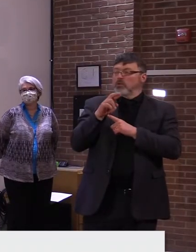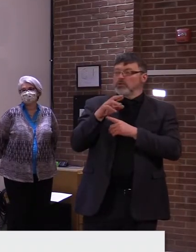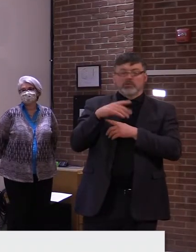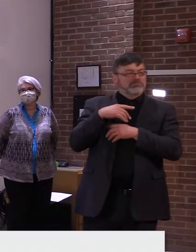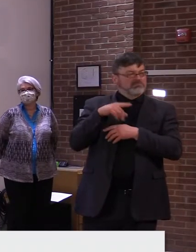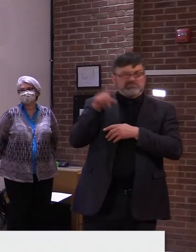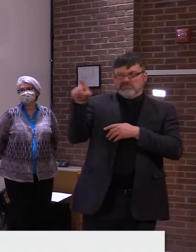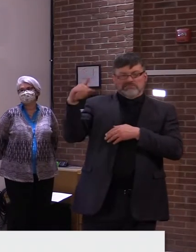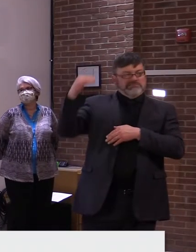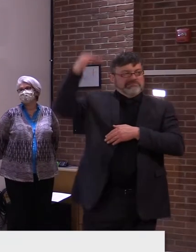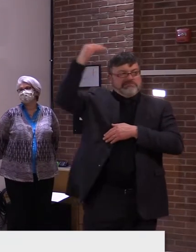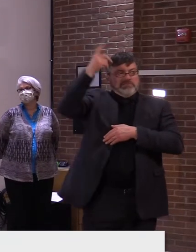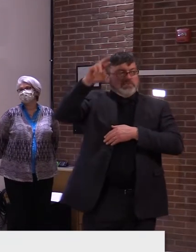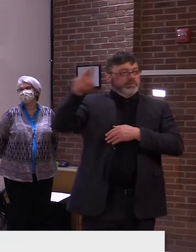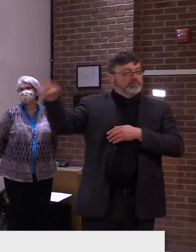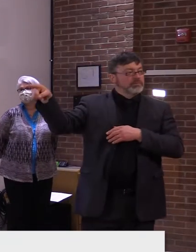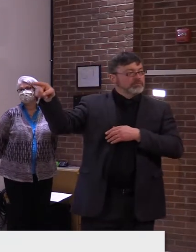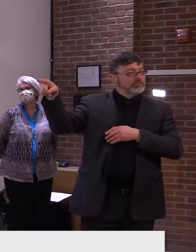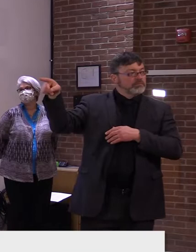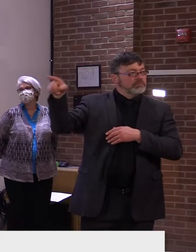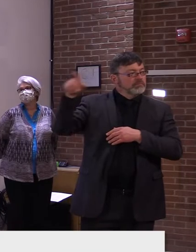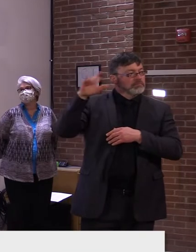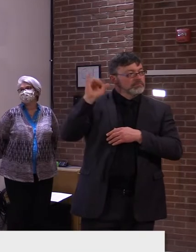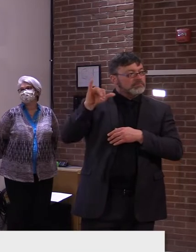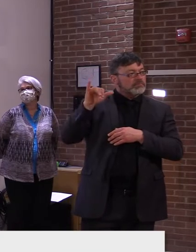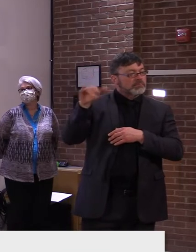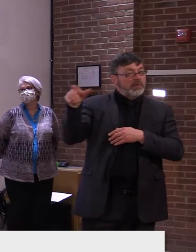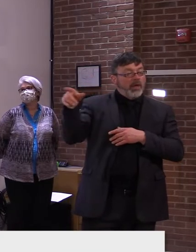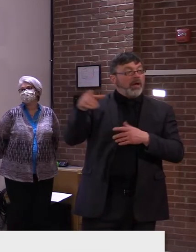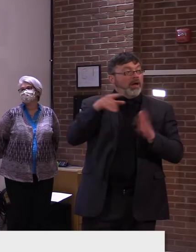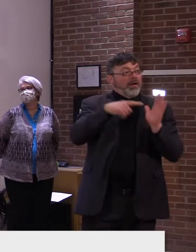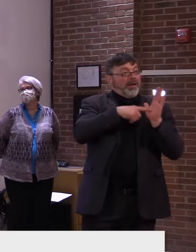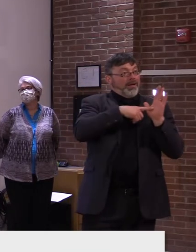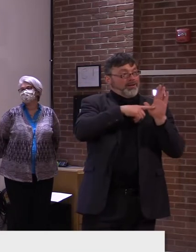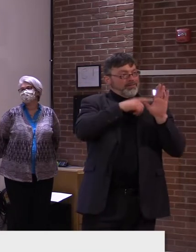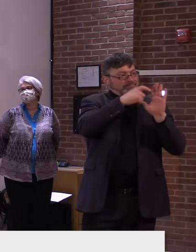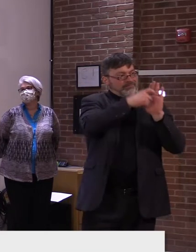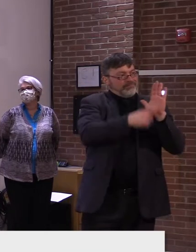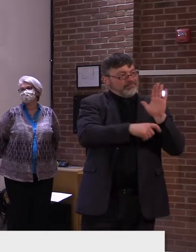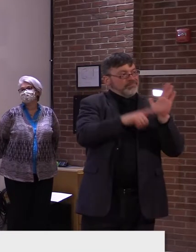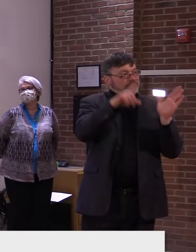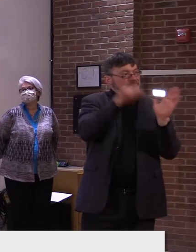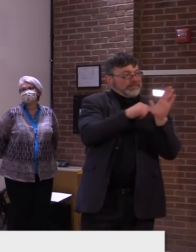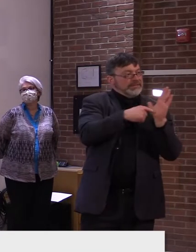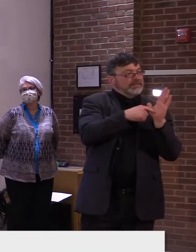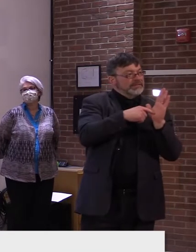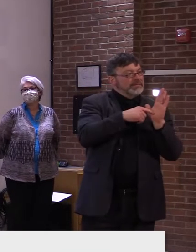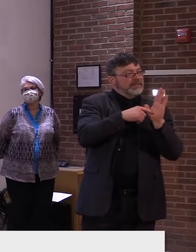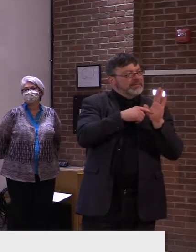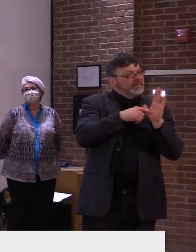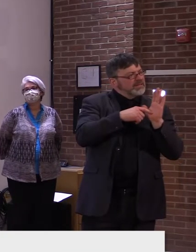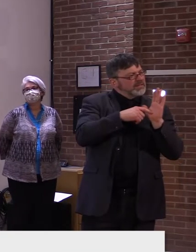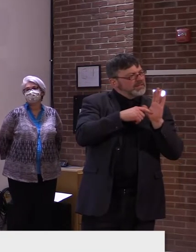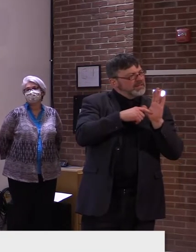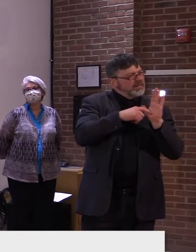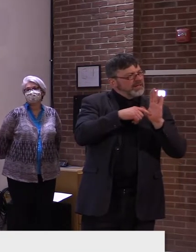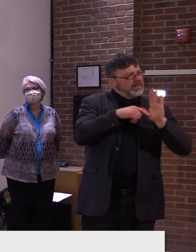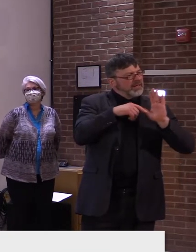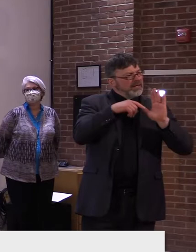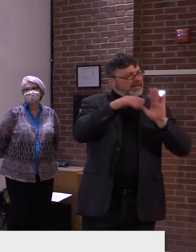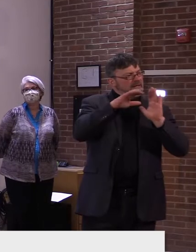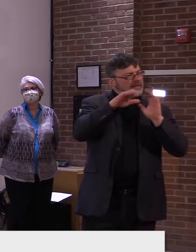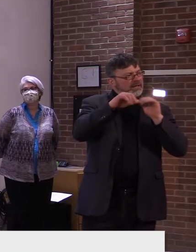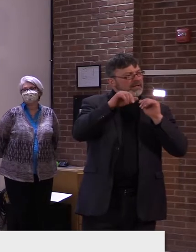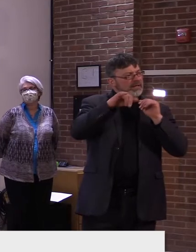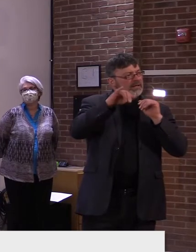about COVID long haulers whose symptoms improved after receiving vaccines. Do you know how many Vermonters are long haulers, and would the state consider